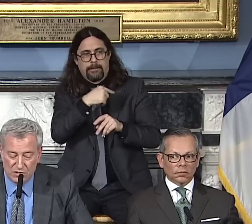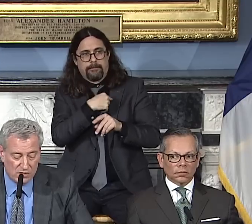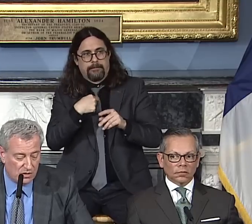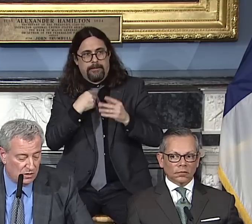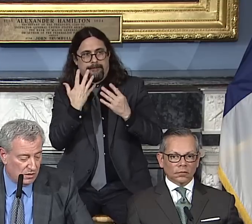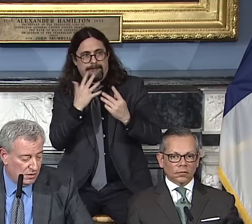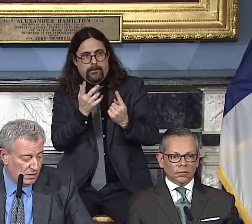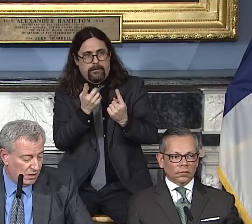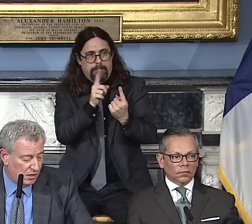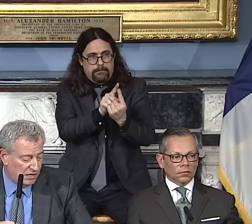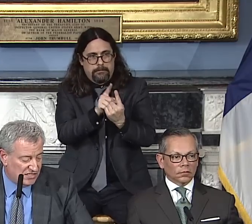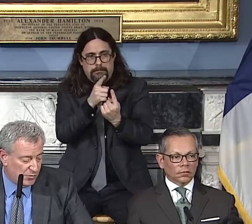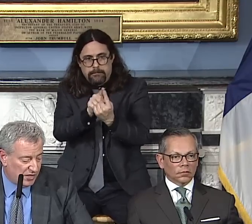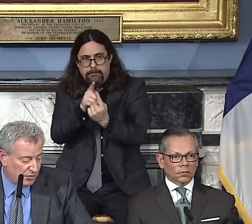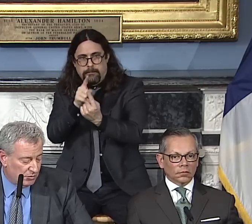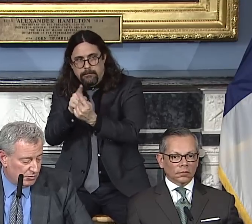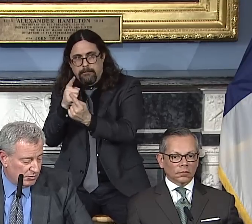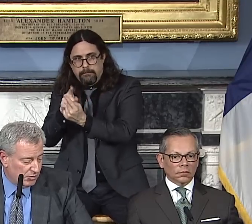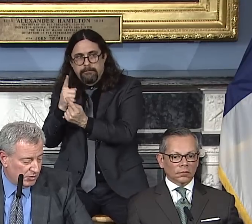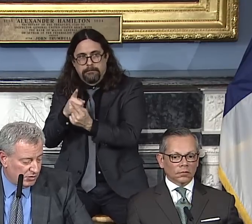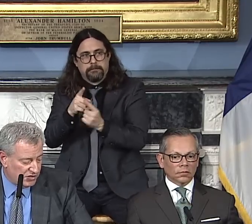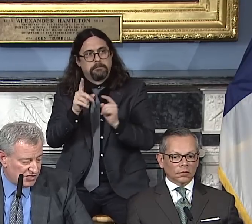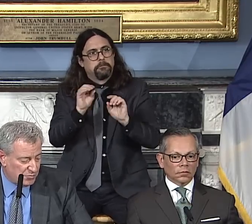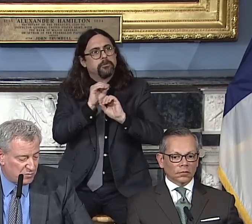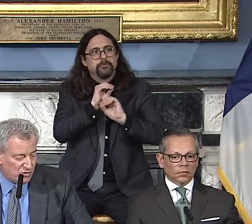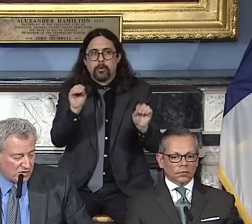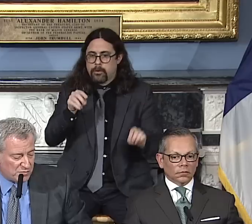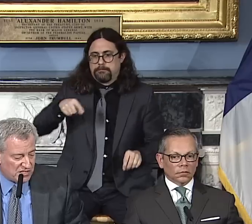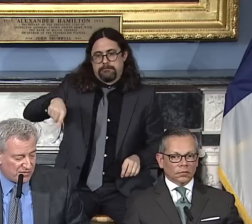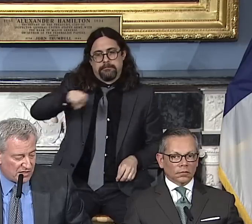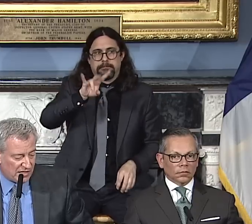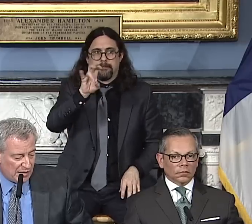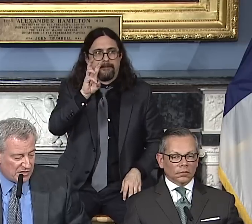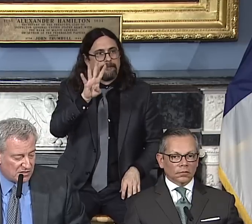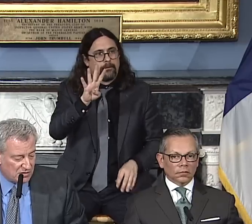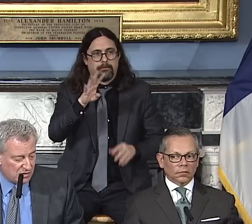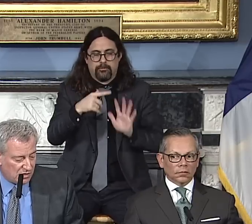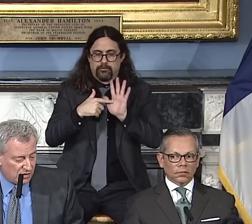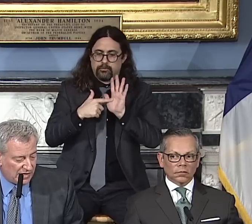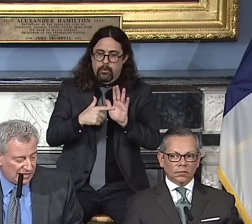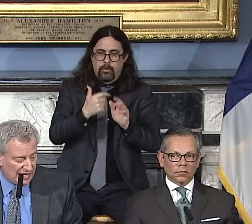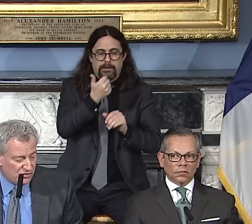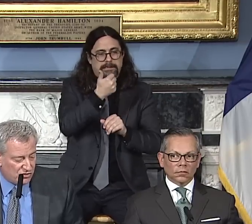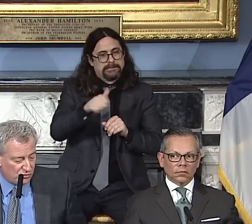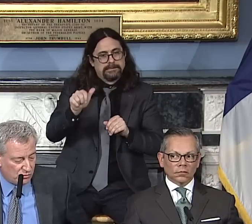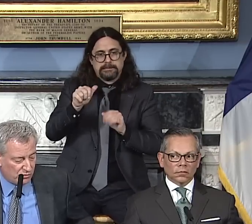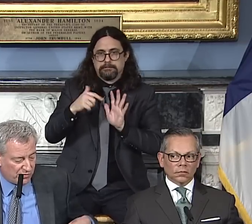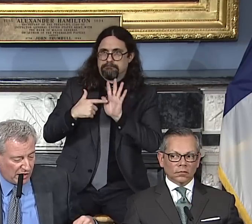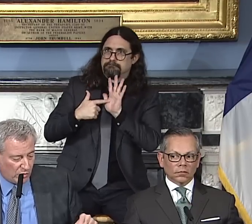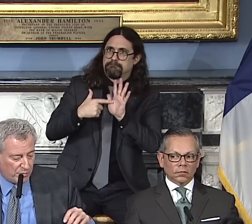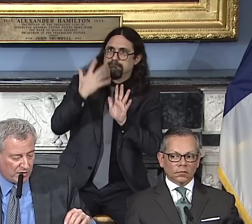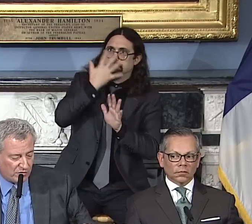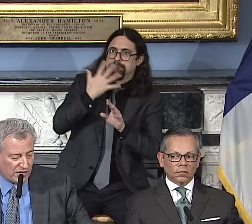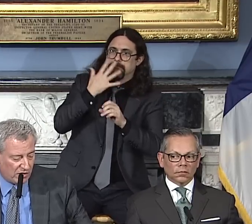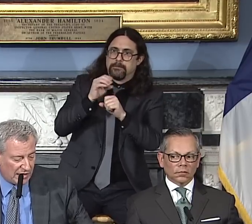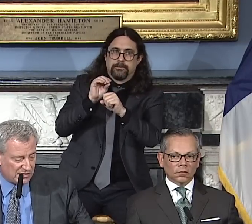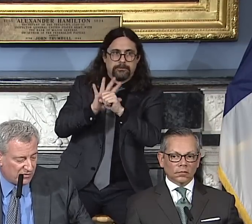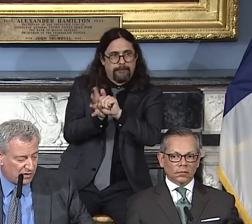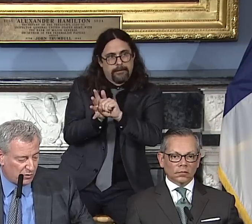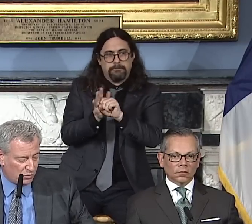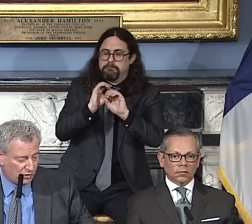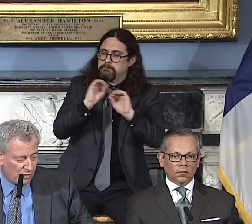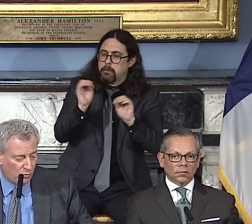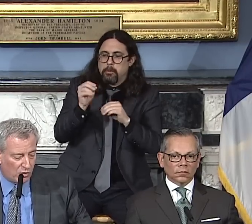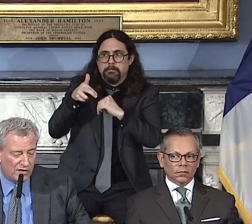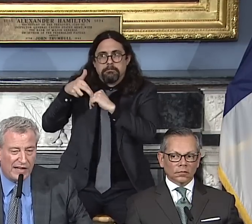that was exhibiting the symptoms or the specific dynamics that led to follow-up healthcare